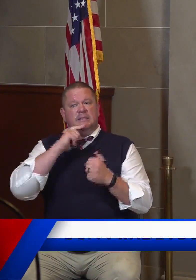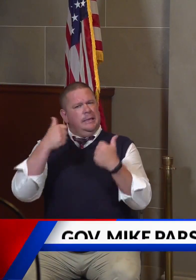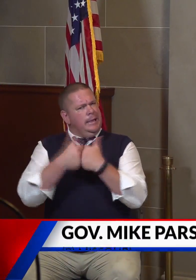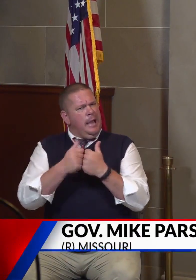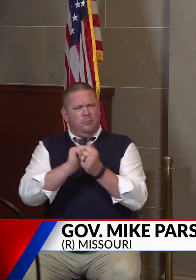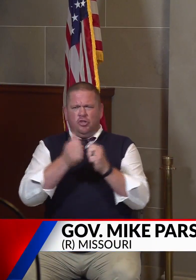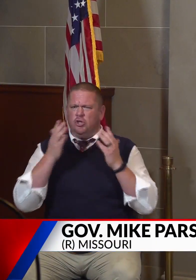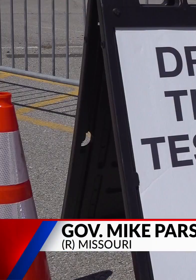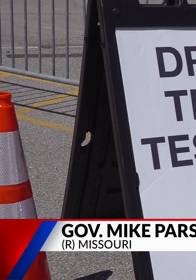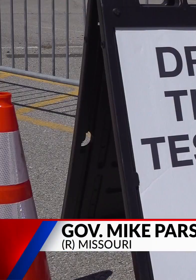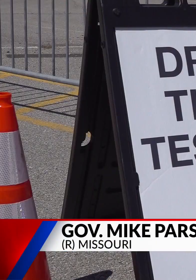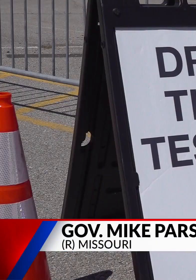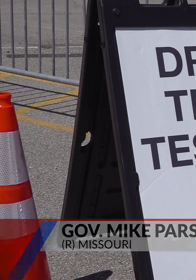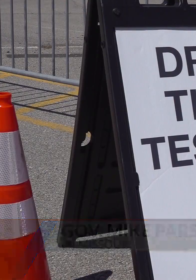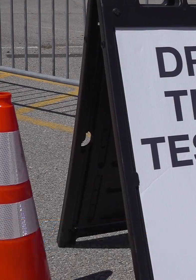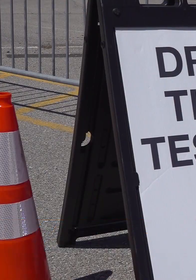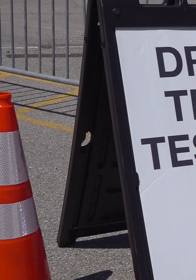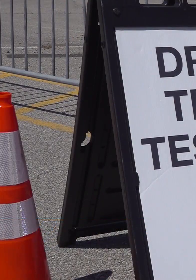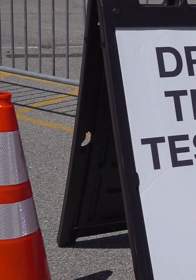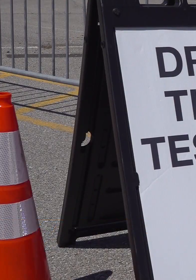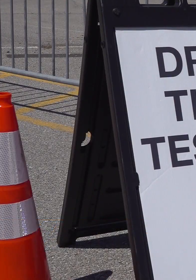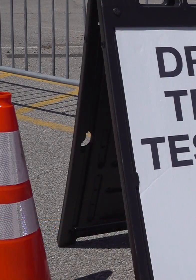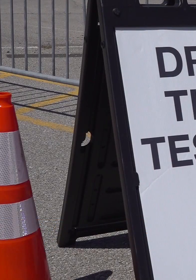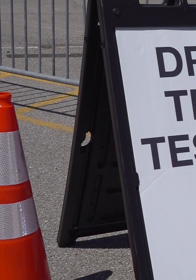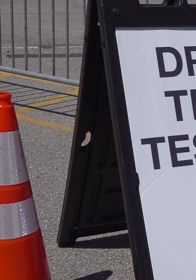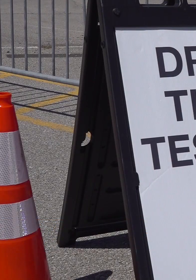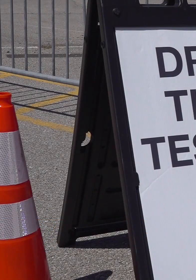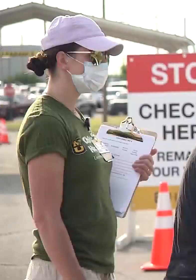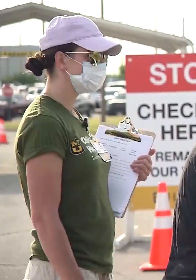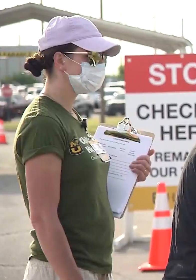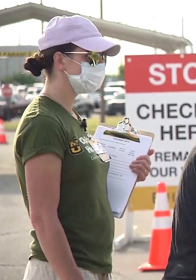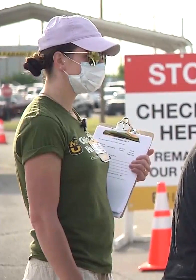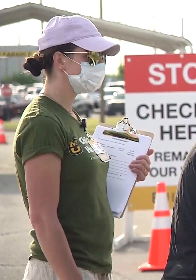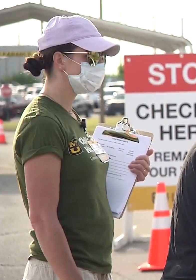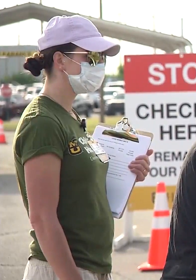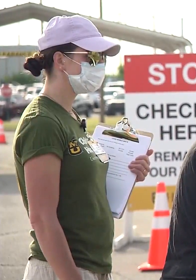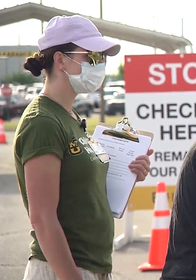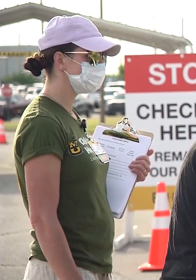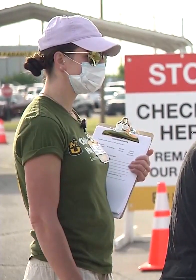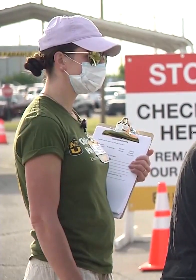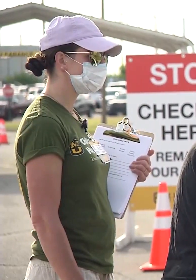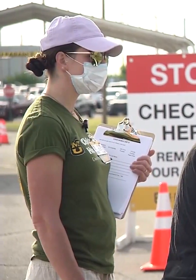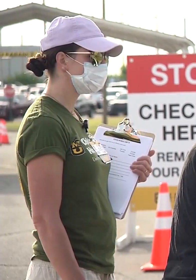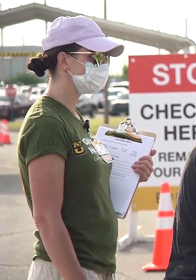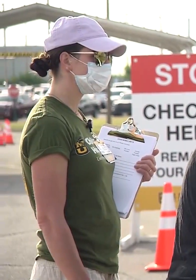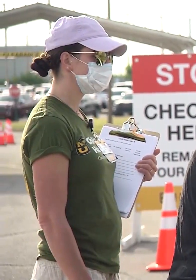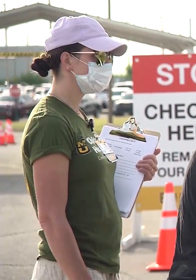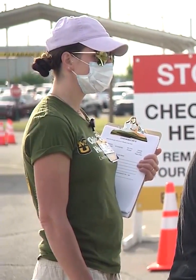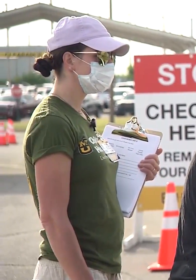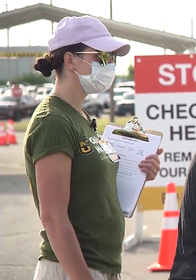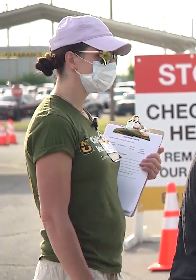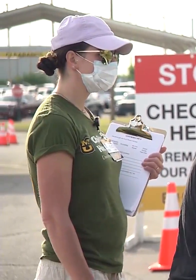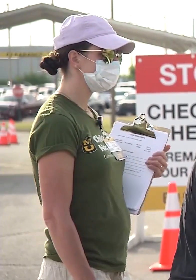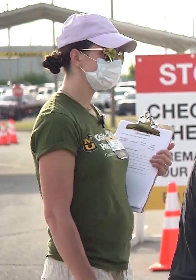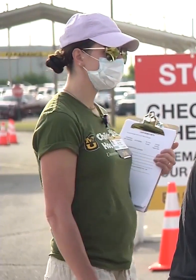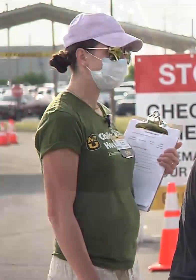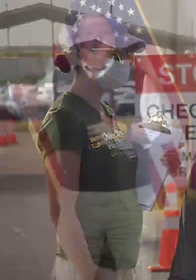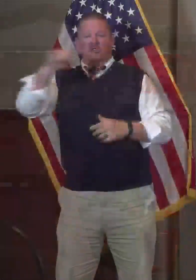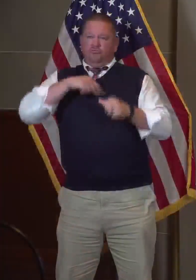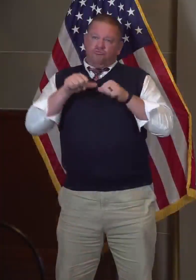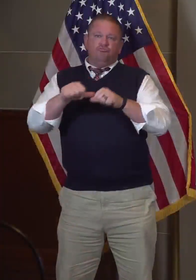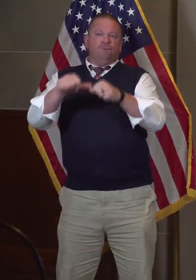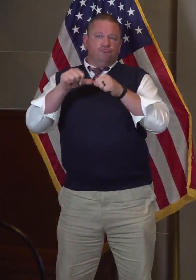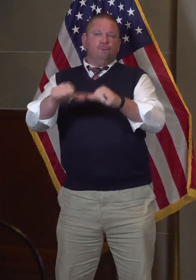game changer. Missouri will soon offer a new type of coronavirus test with rapid results. And it will help us